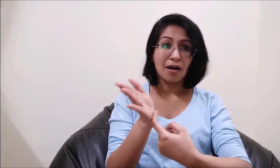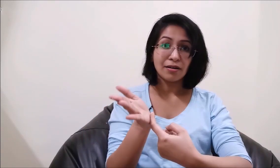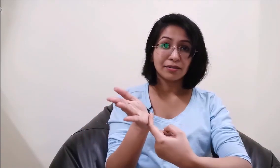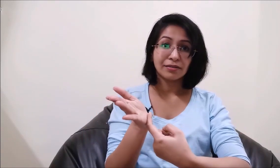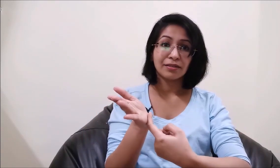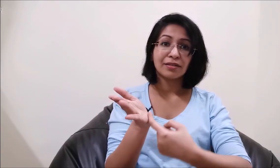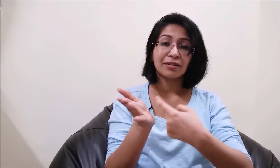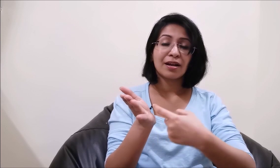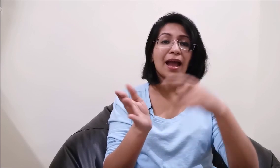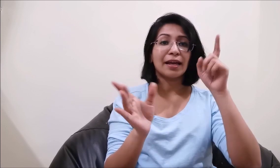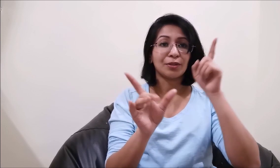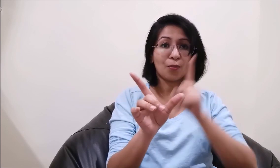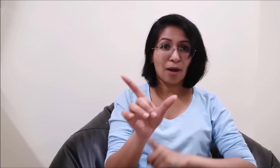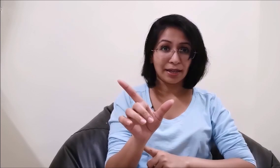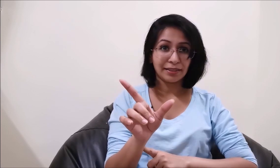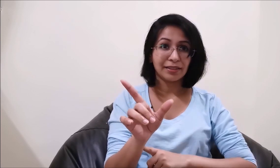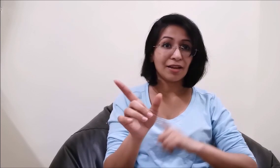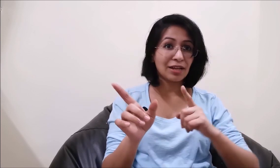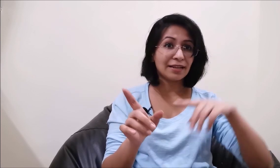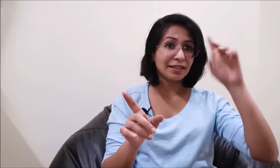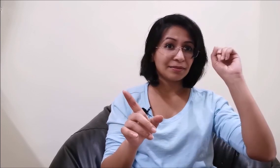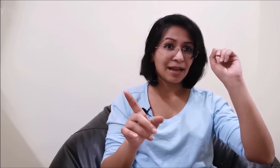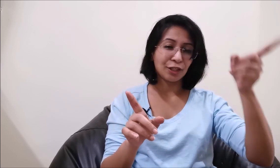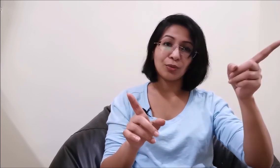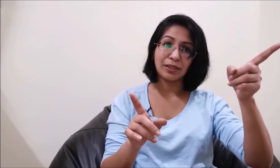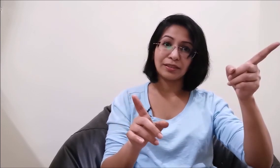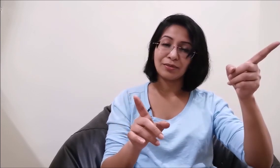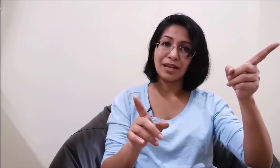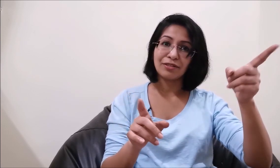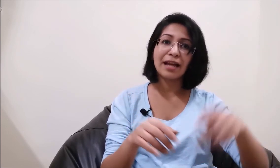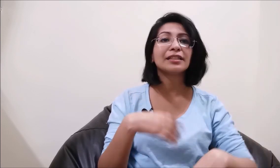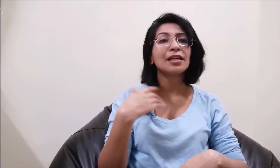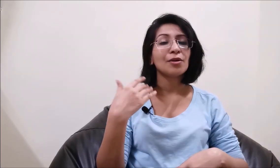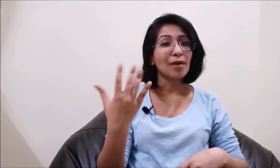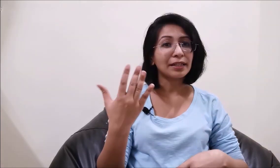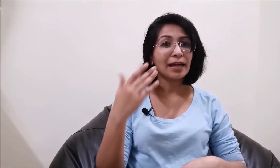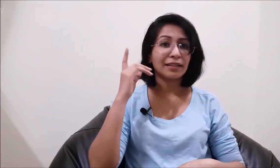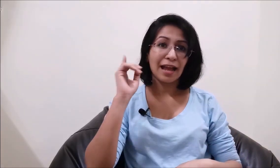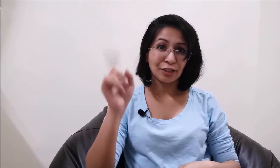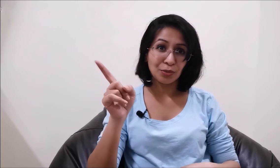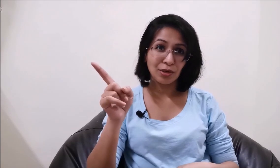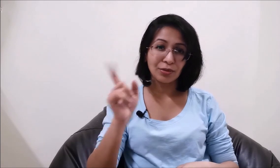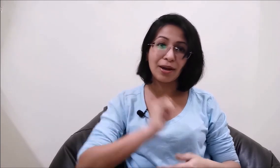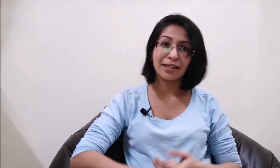R, and Y. Left-handed, action with left hand. Right-handed, action with right